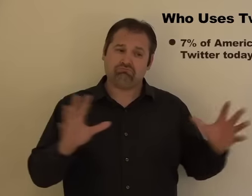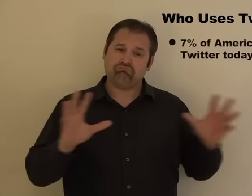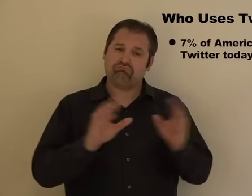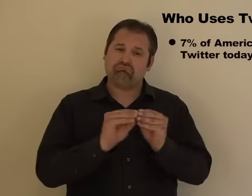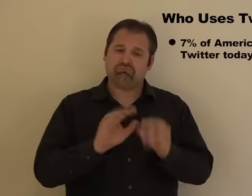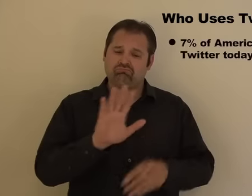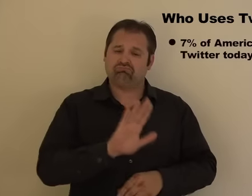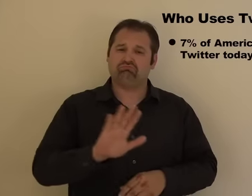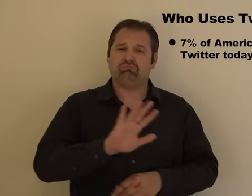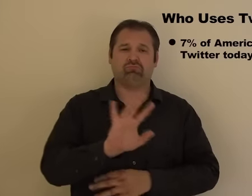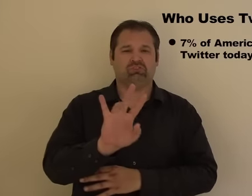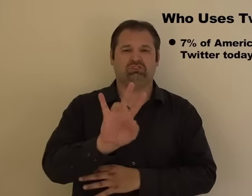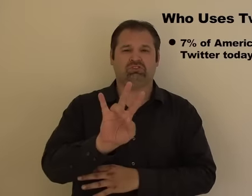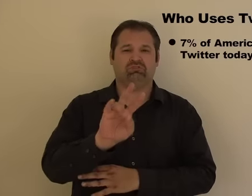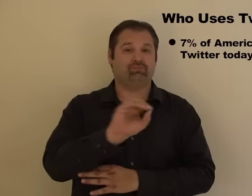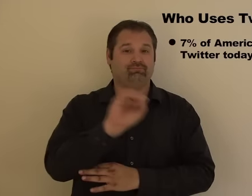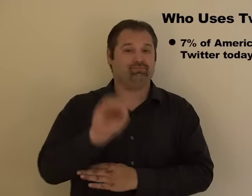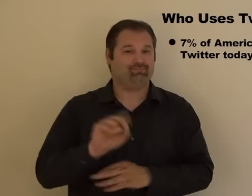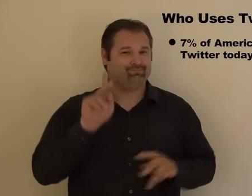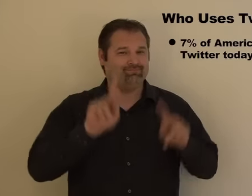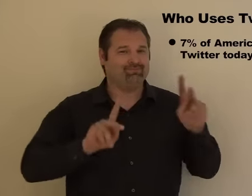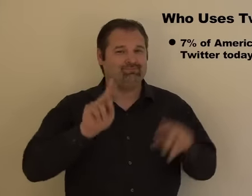Actually, 7% of Americans use Twitter today.